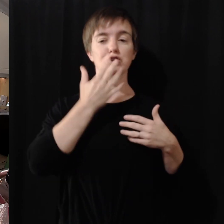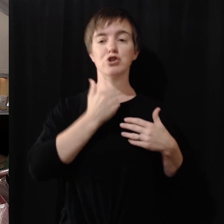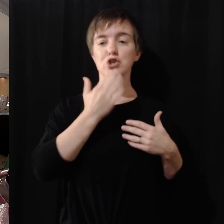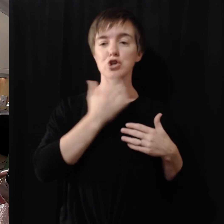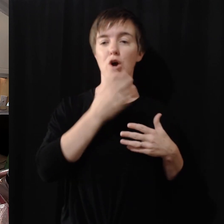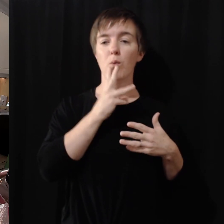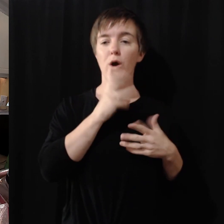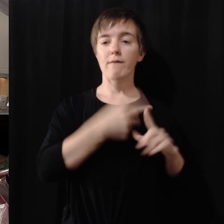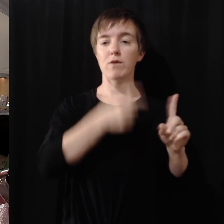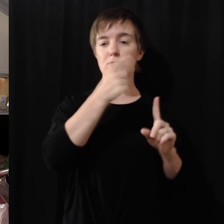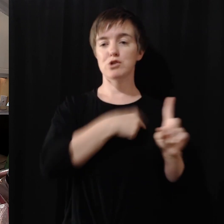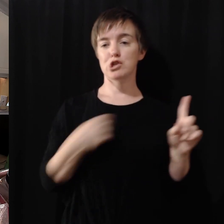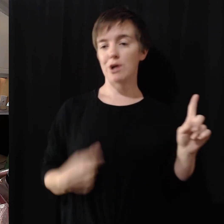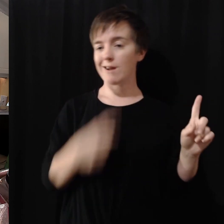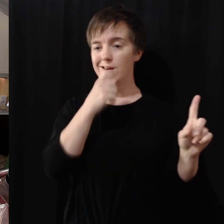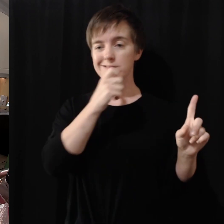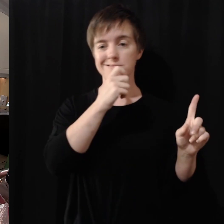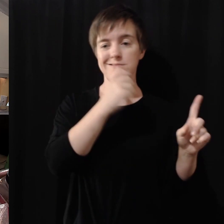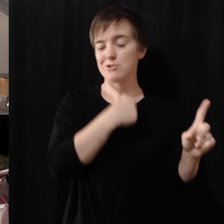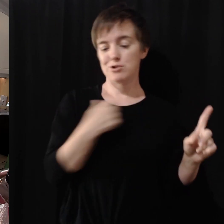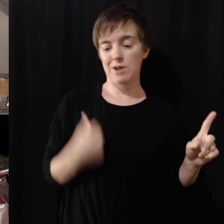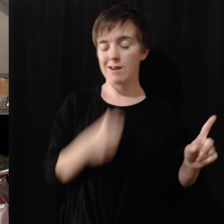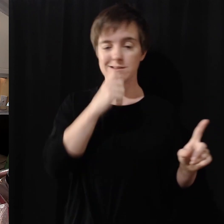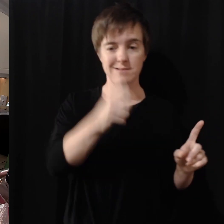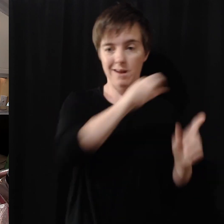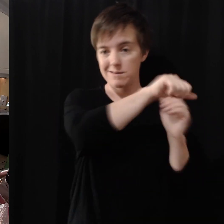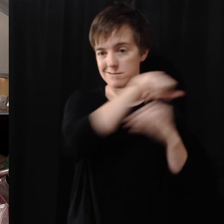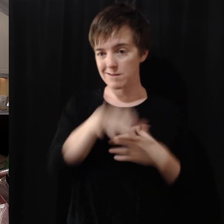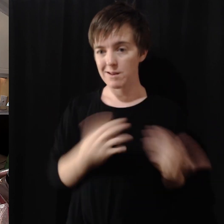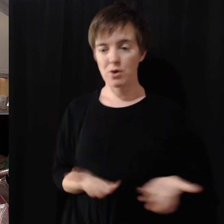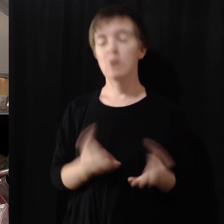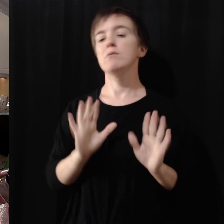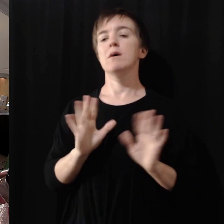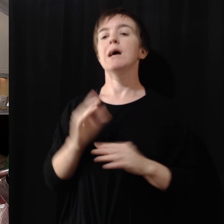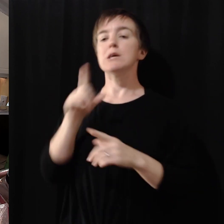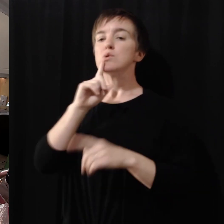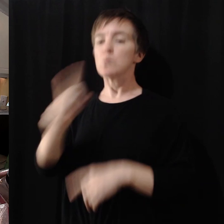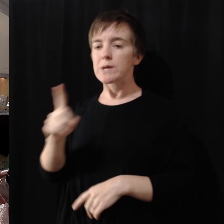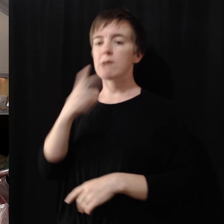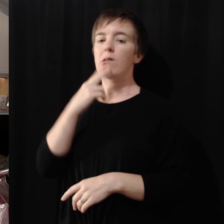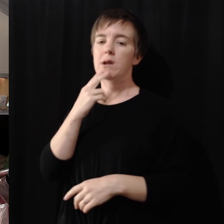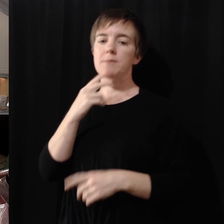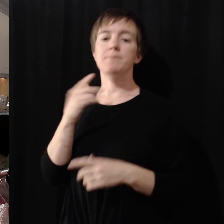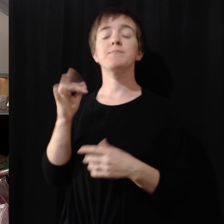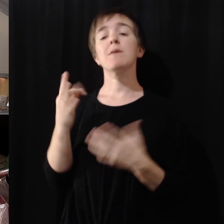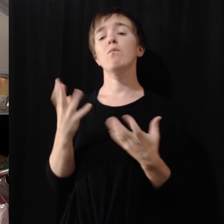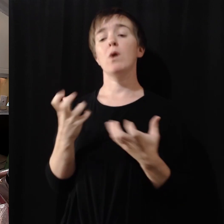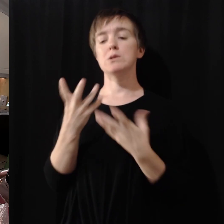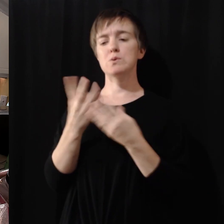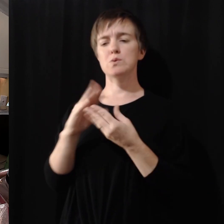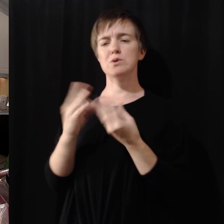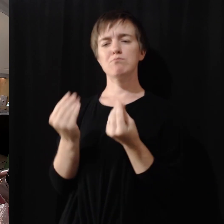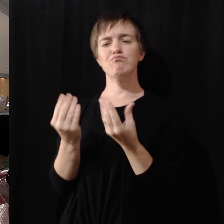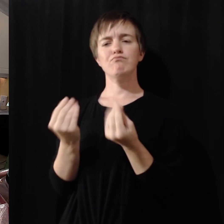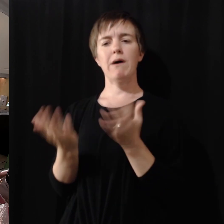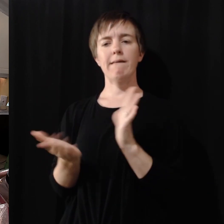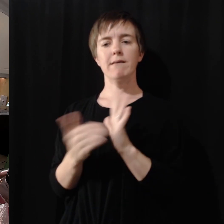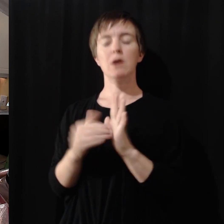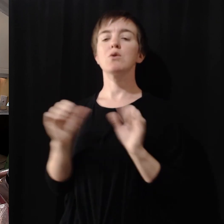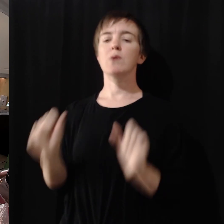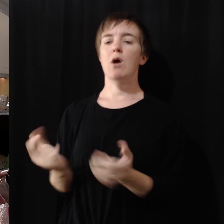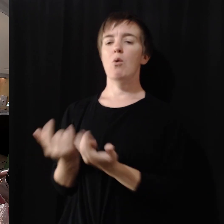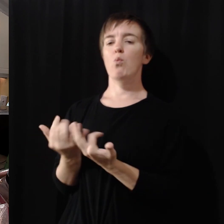honey from China. This means it's real. If you wanted to warm this up, you just put the whole glass in a pan of